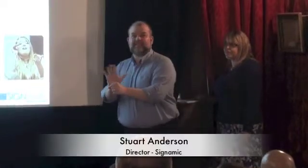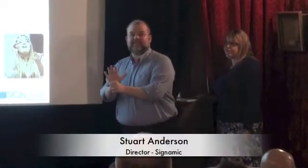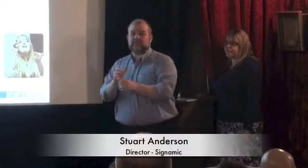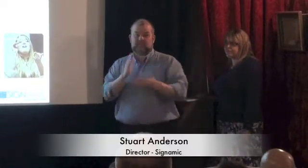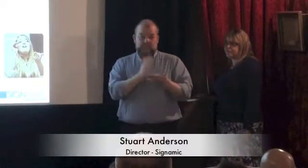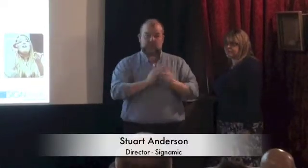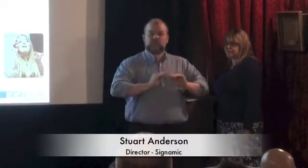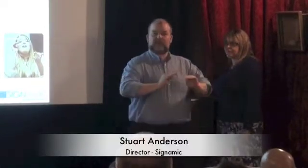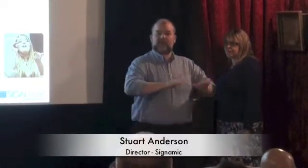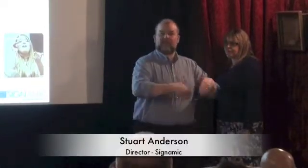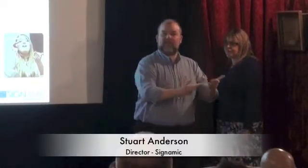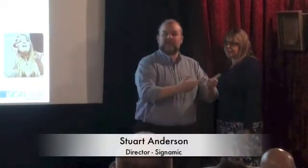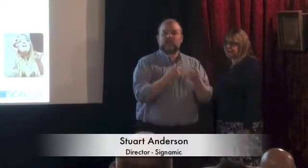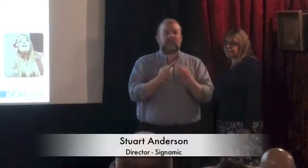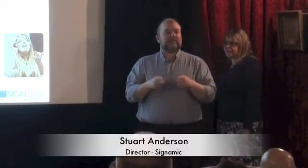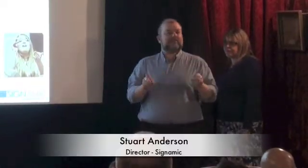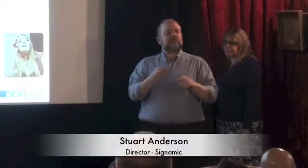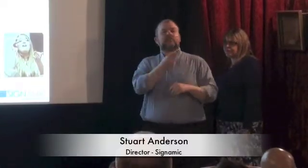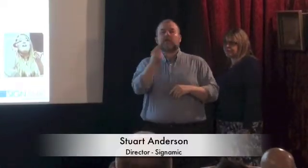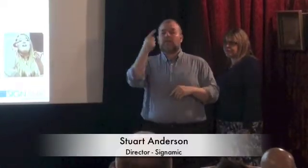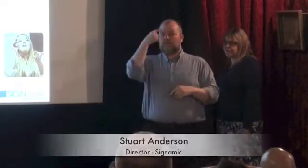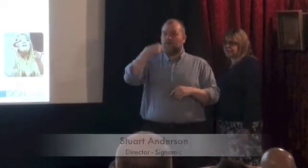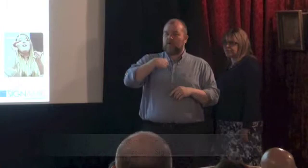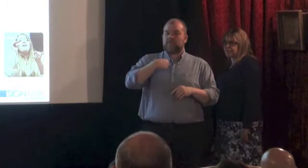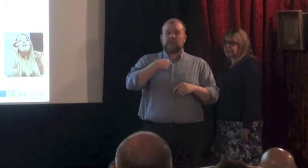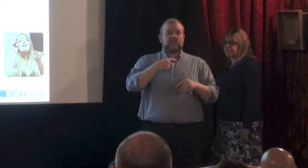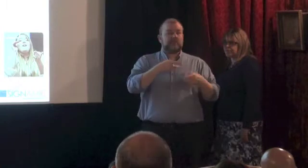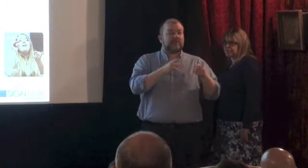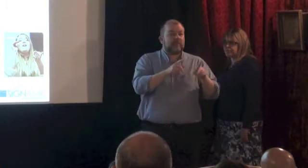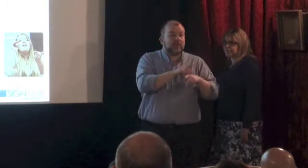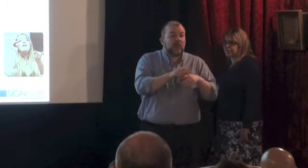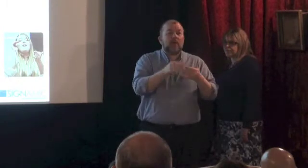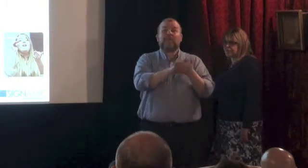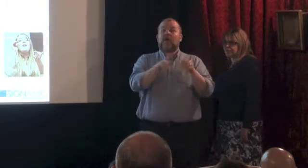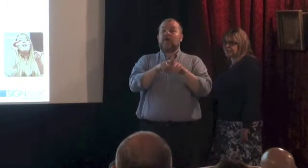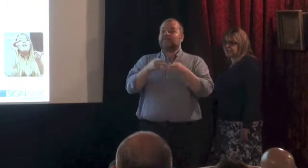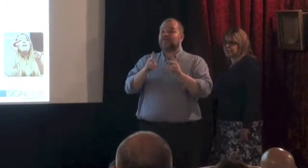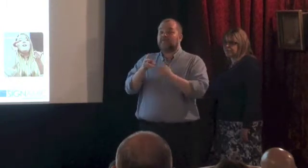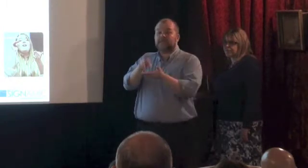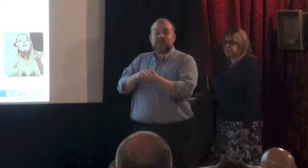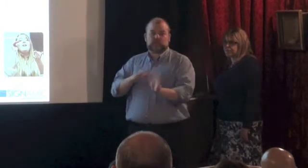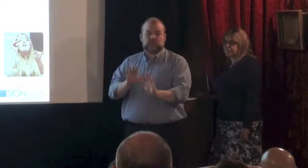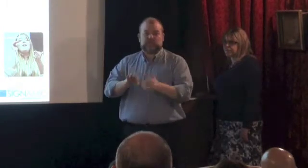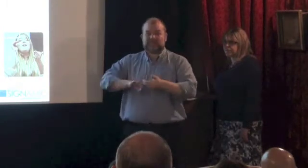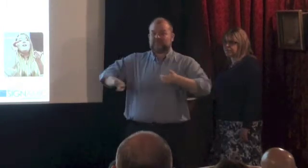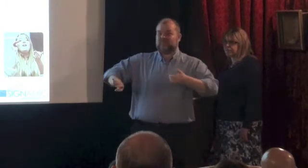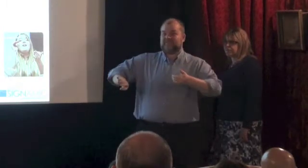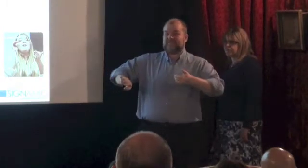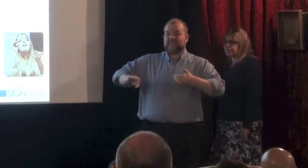an agency. We provide training, and a lot of people do assume that because we provide interpreting courses, we also provide interpreters,